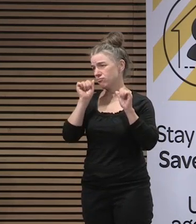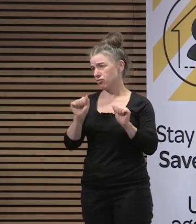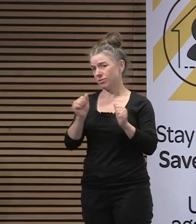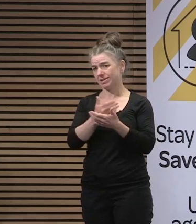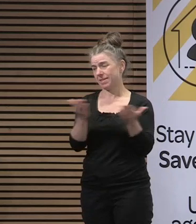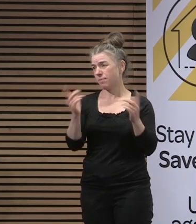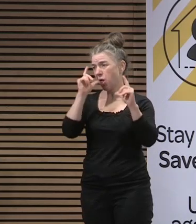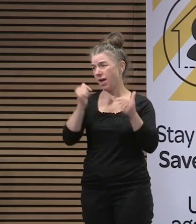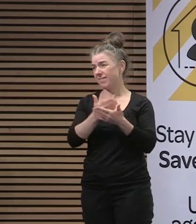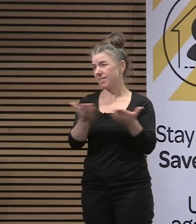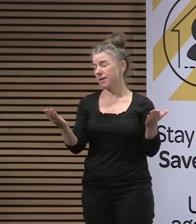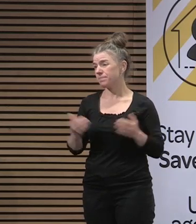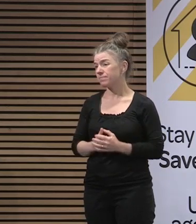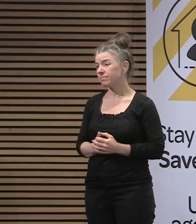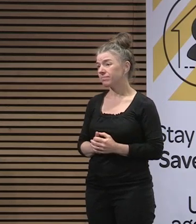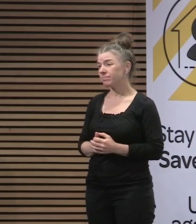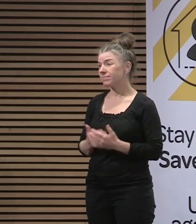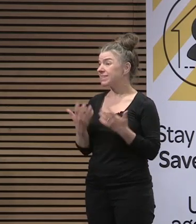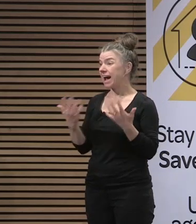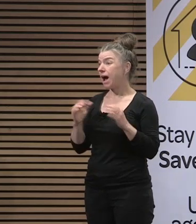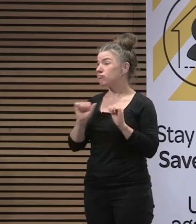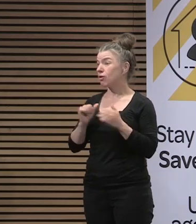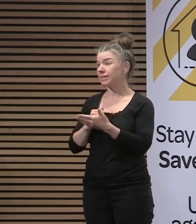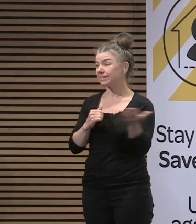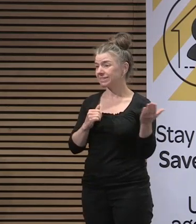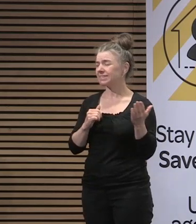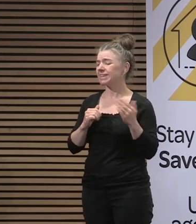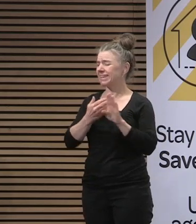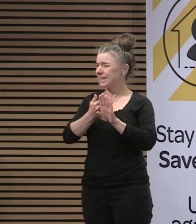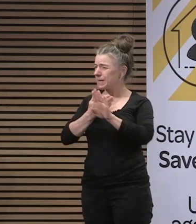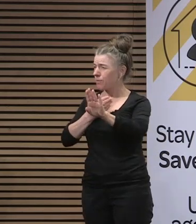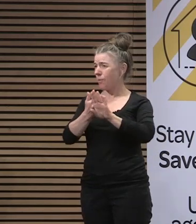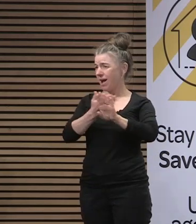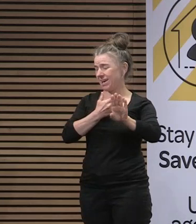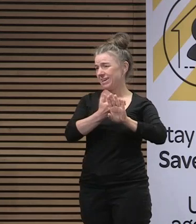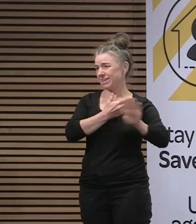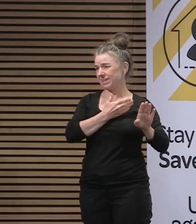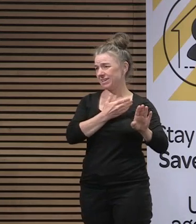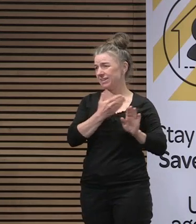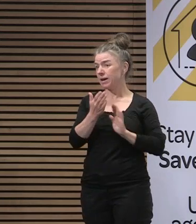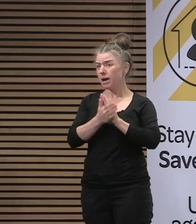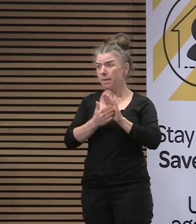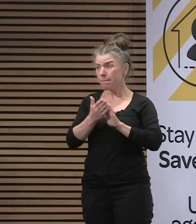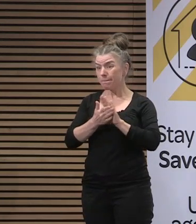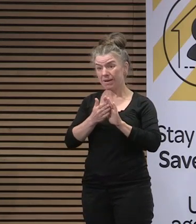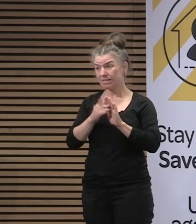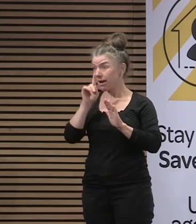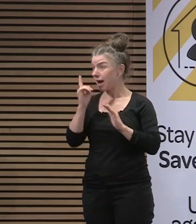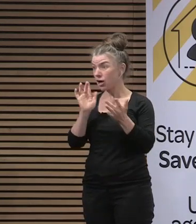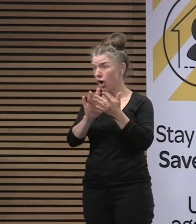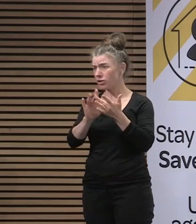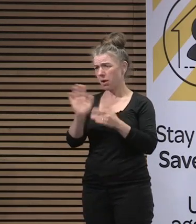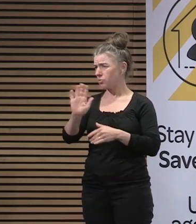shield of protection for these people is physical distance. But as the Director General has said, that doesn't mean we cannot be there for them in